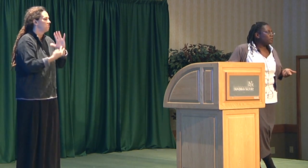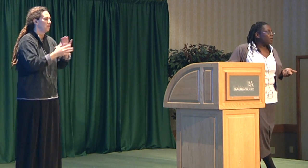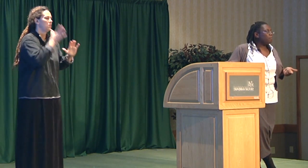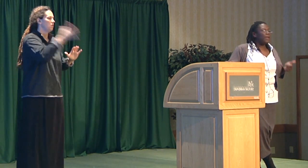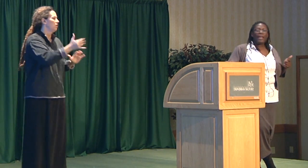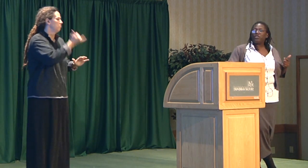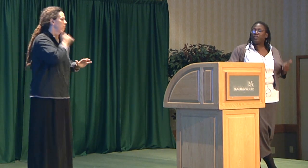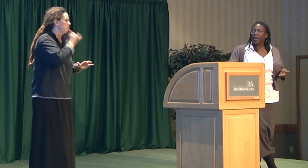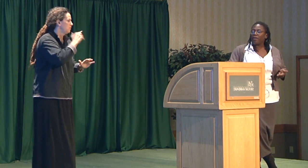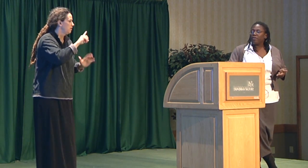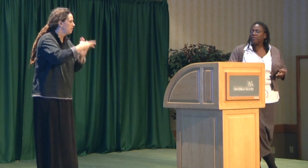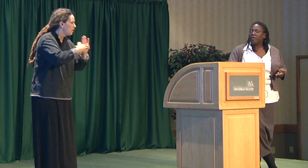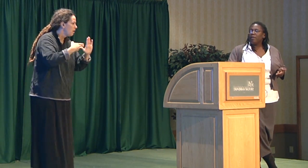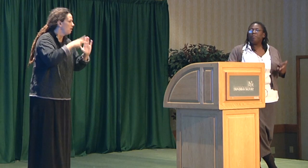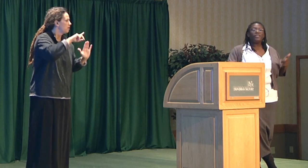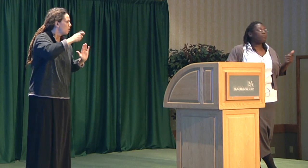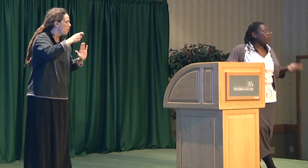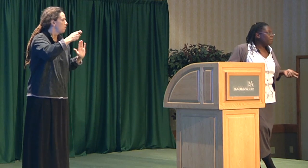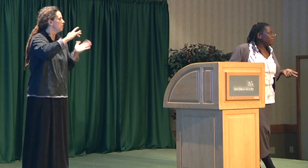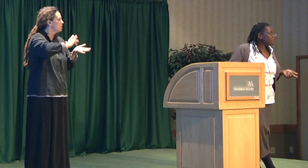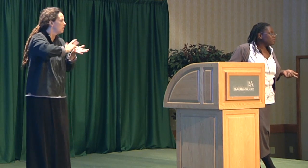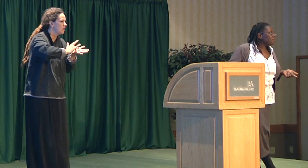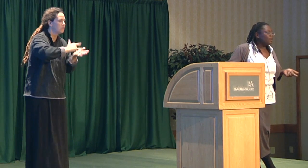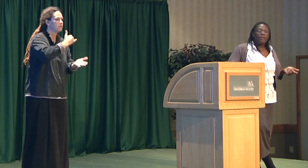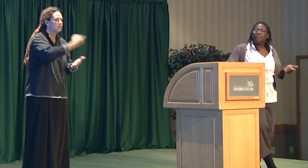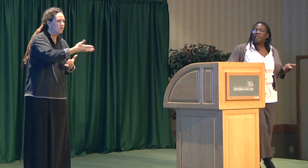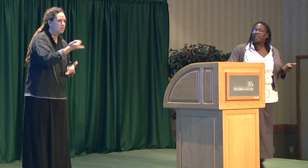misdiagnosis, medication errors, missed appointment,